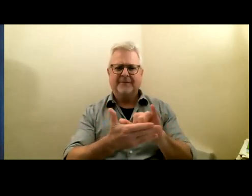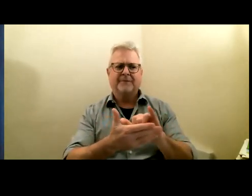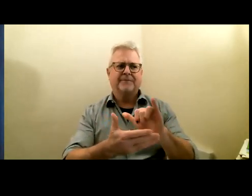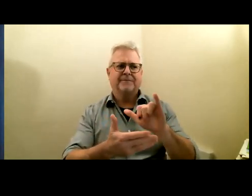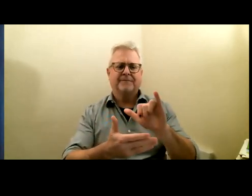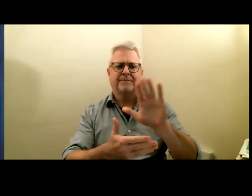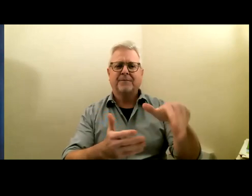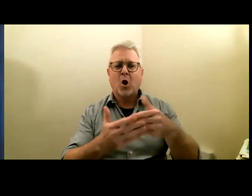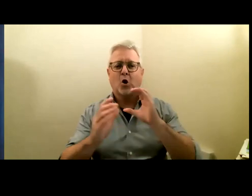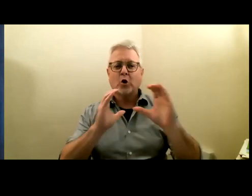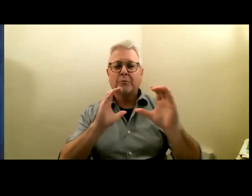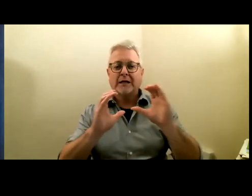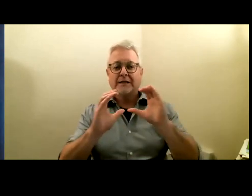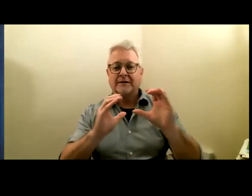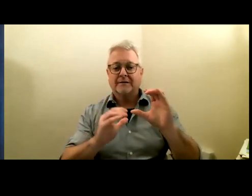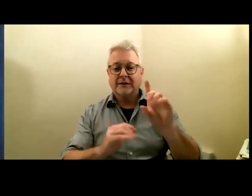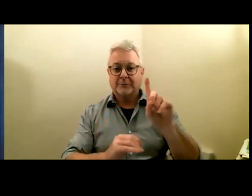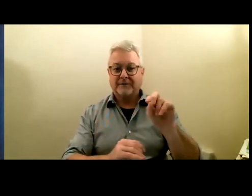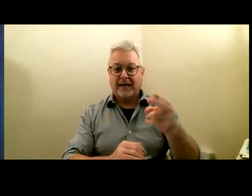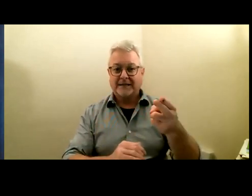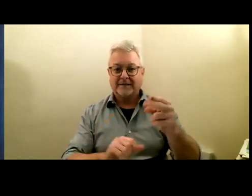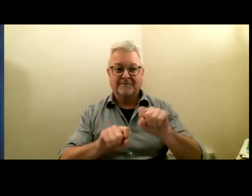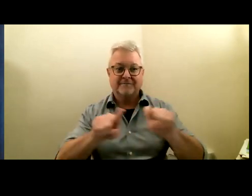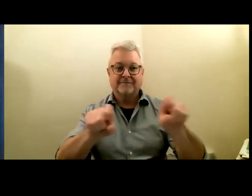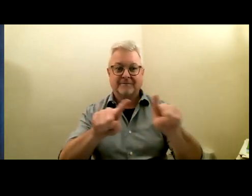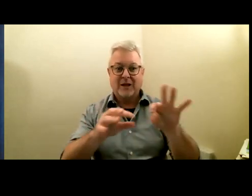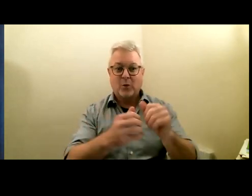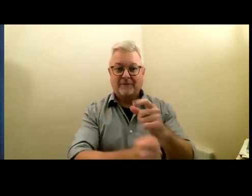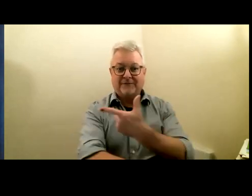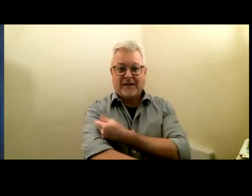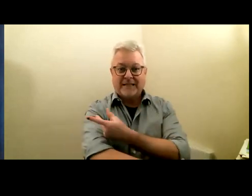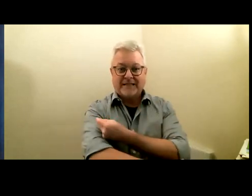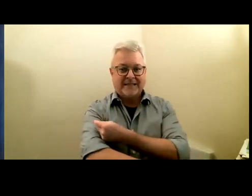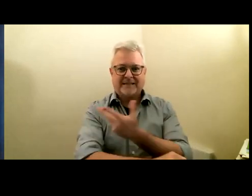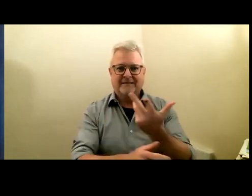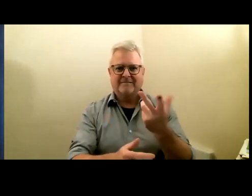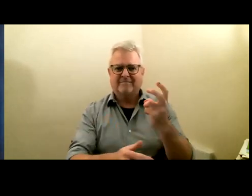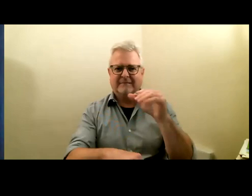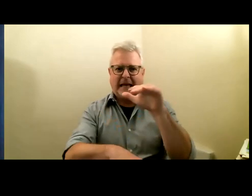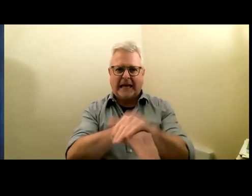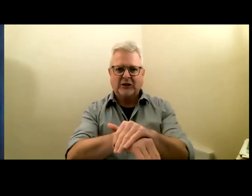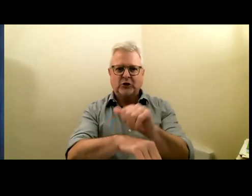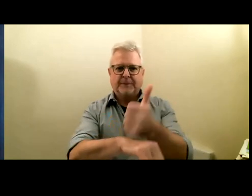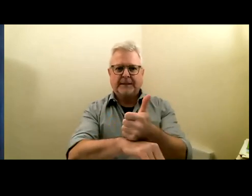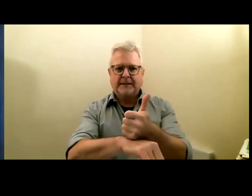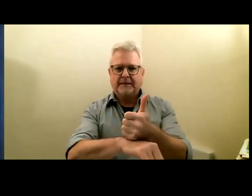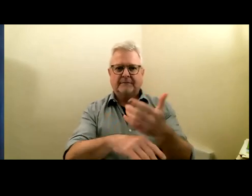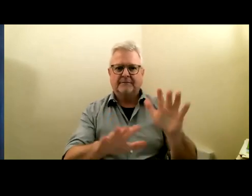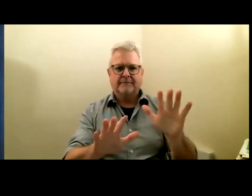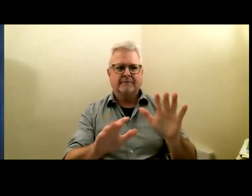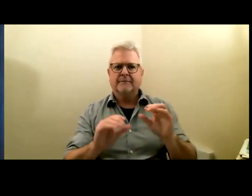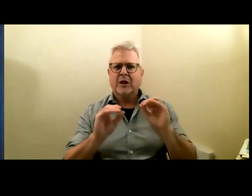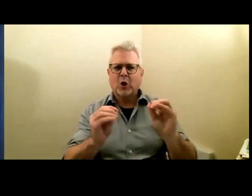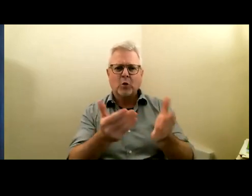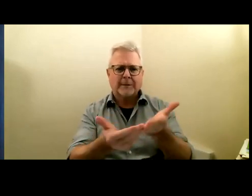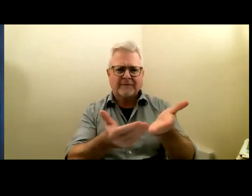information. Ernest and I were watching that all of the communications coming out from the Department of Health about vaccines